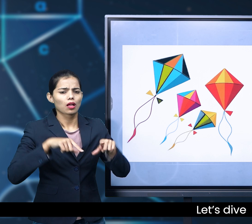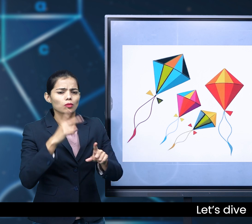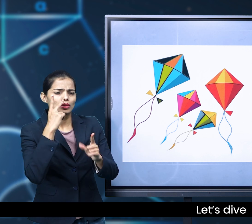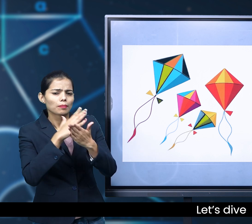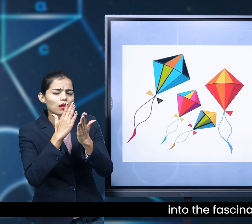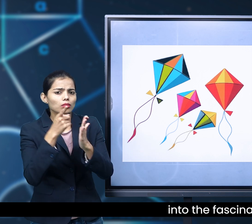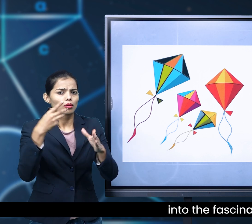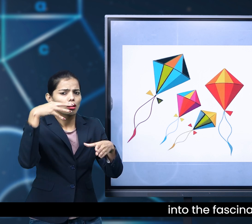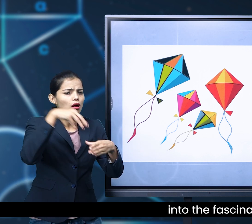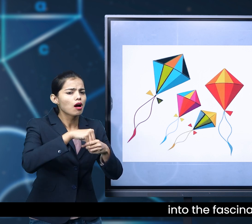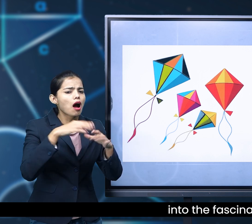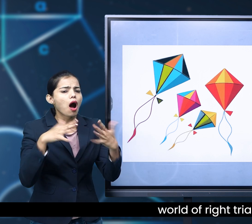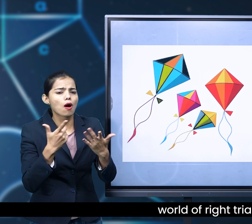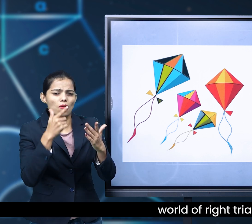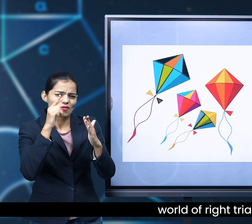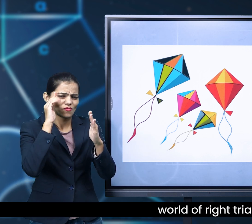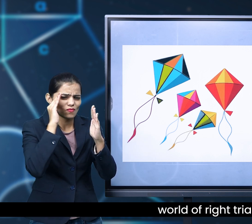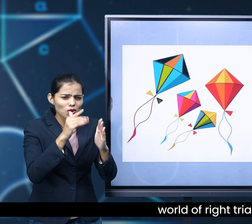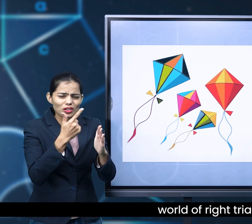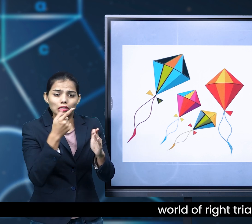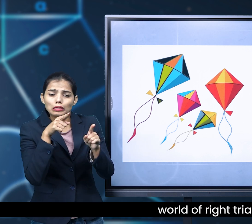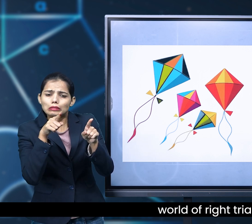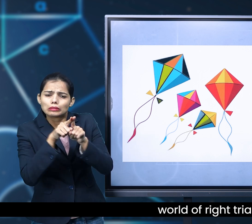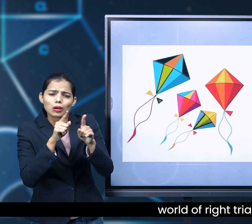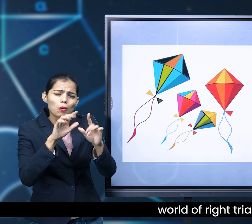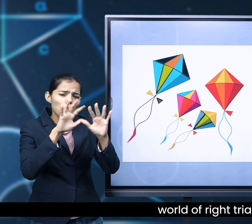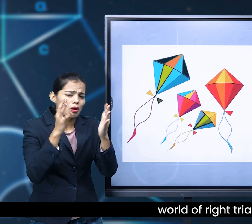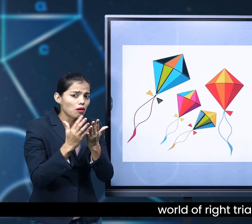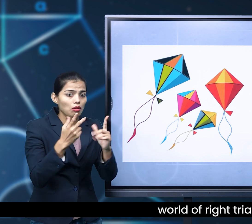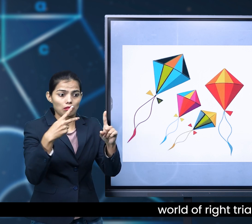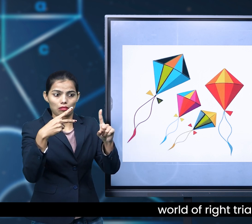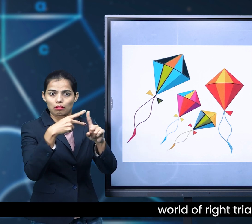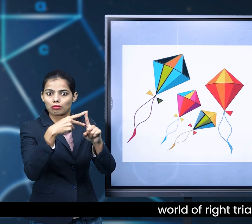Let's dive into the fascinating world of right triangles.